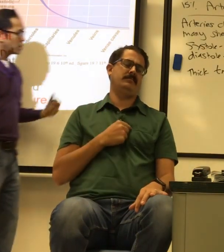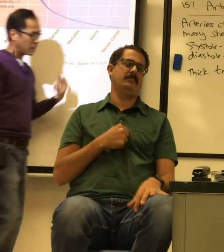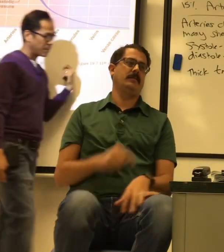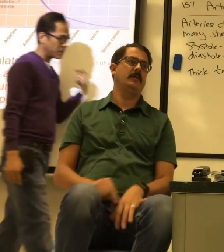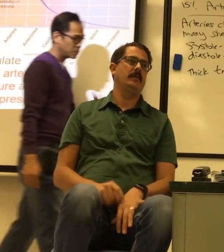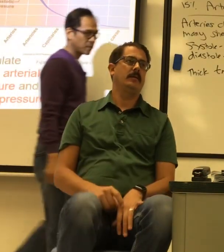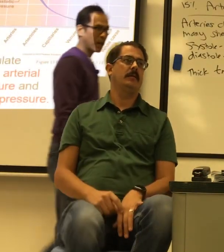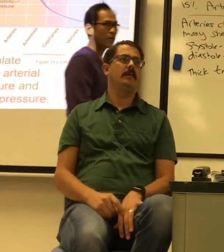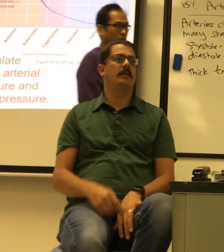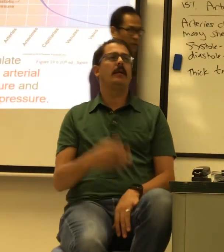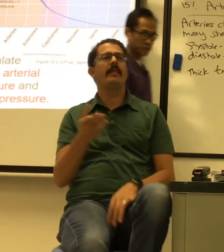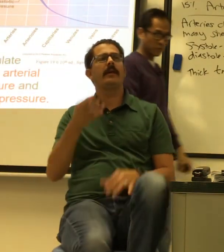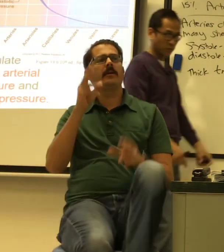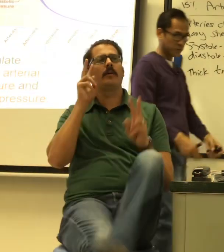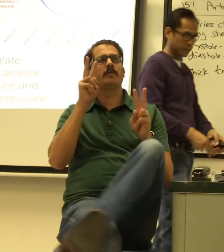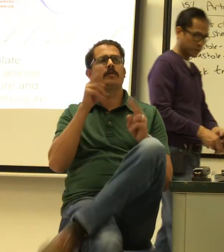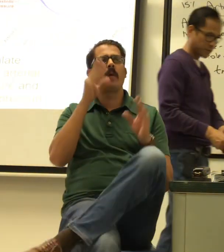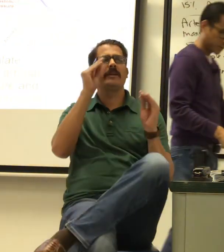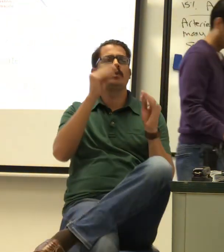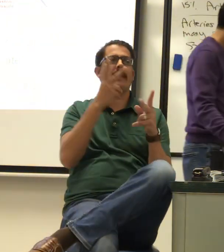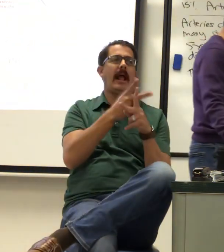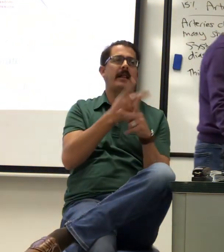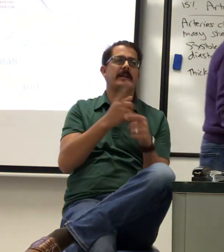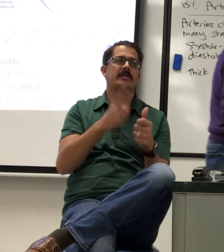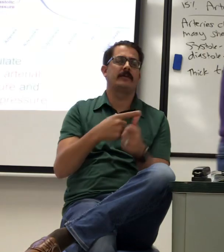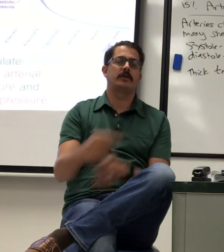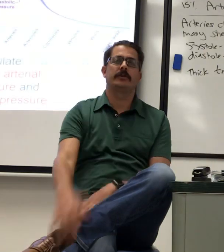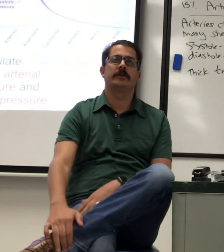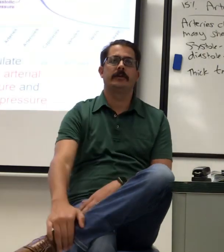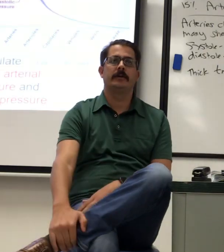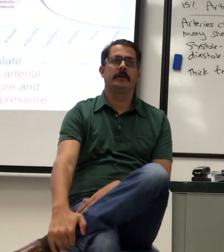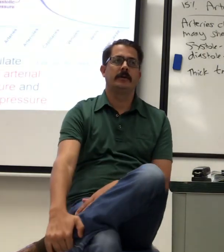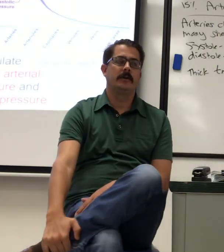observe, let me teach you the calculations first.